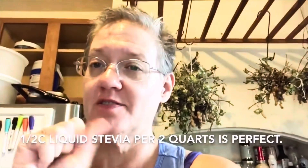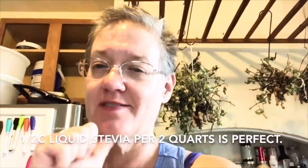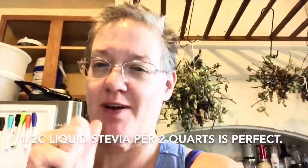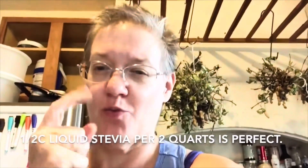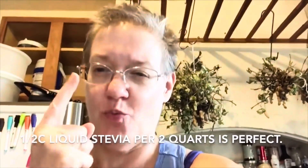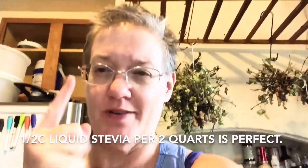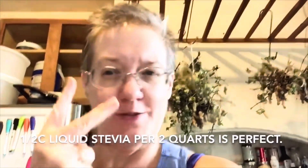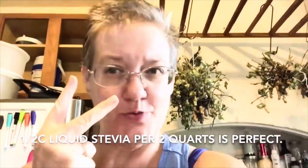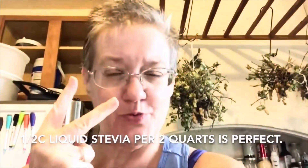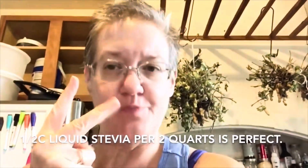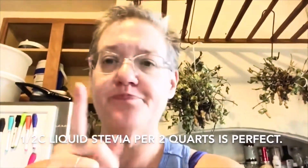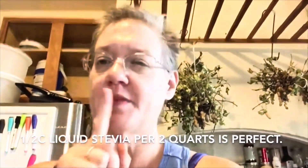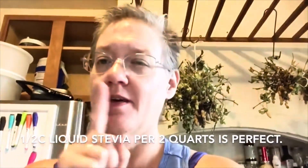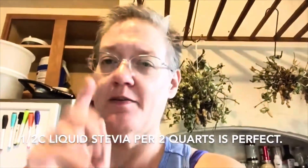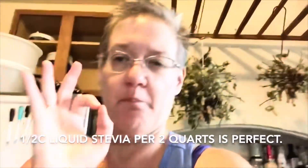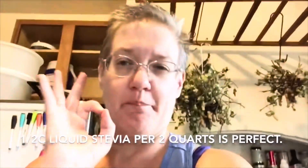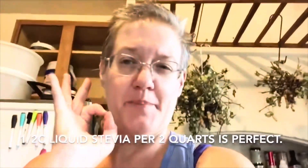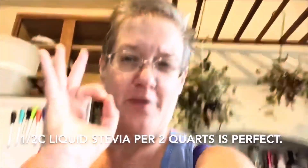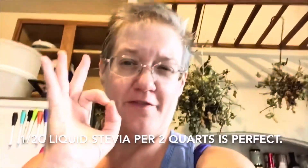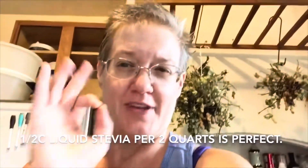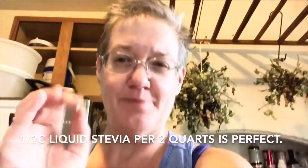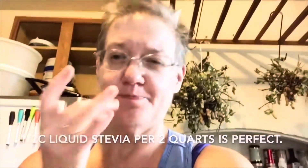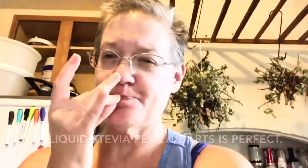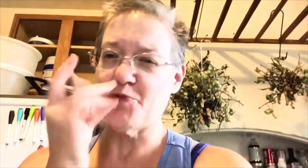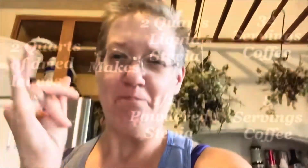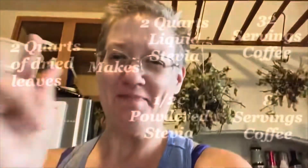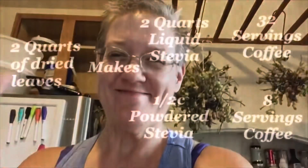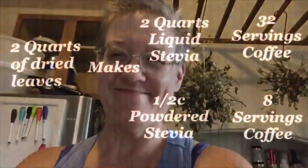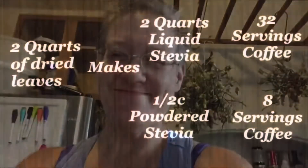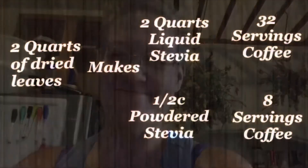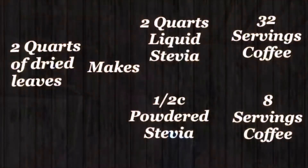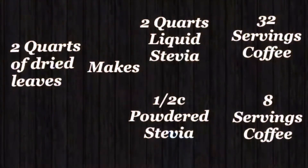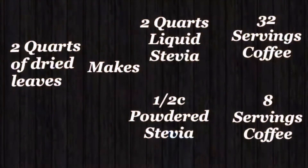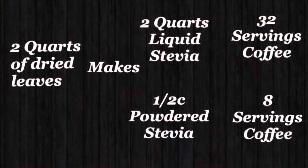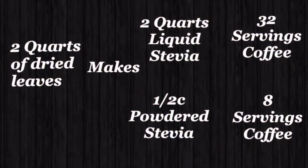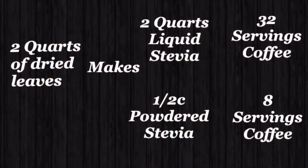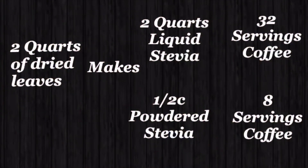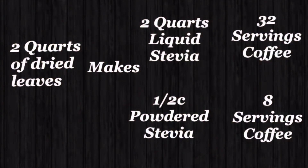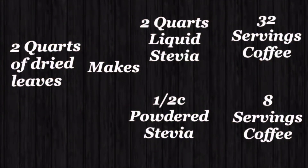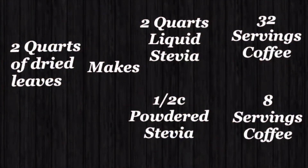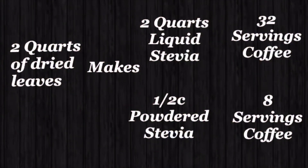for 2 quarts of coffee is perfect.